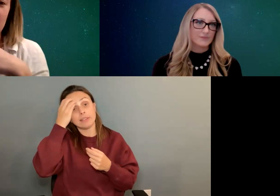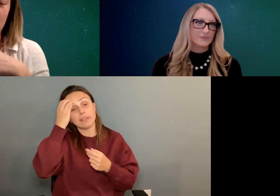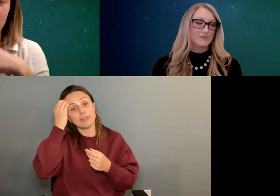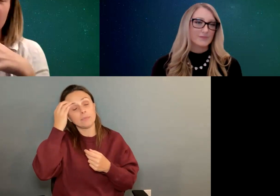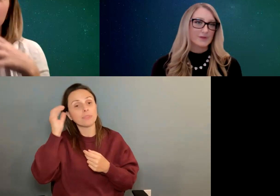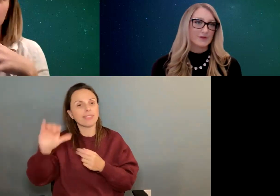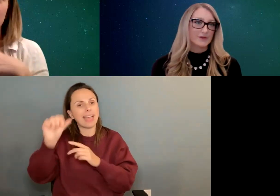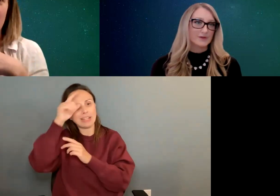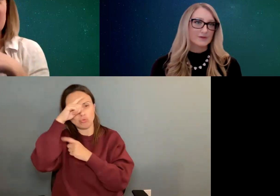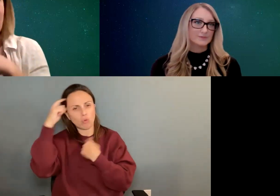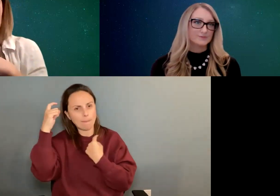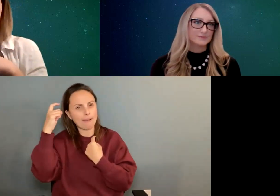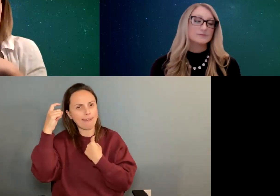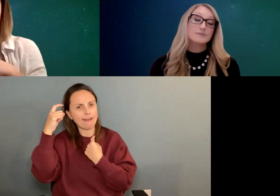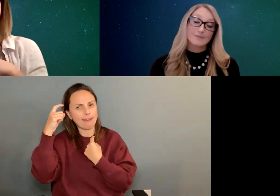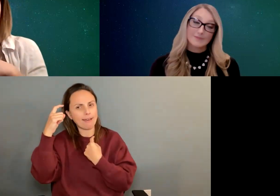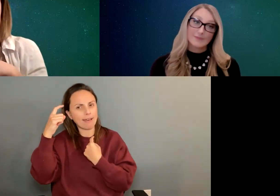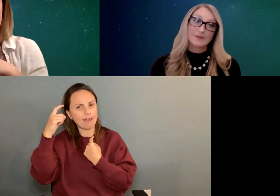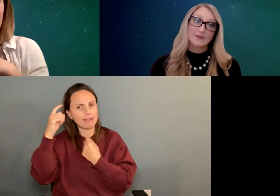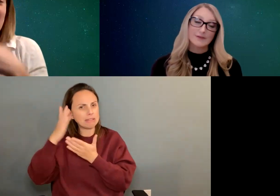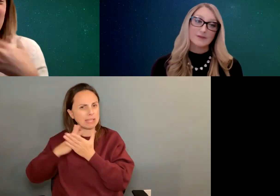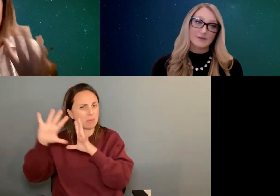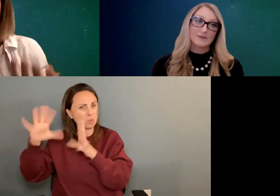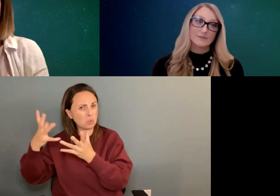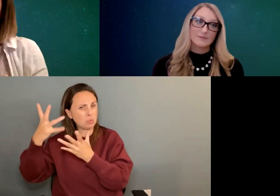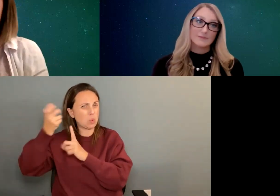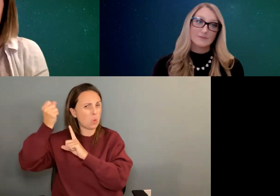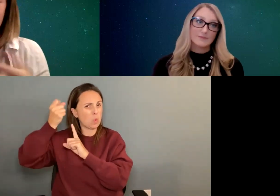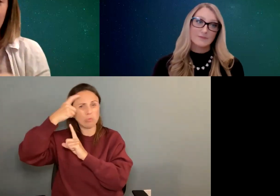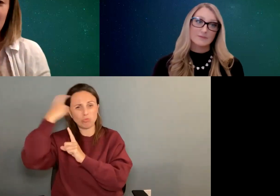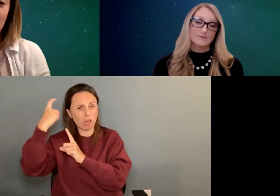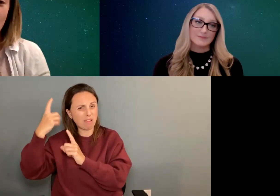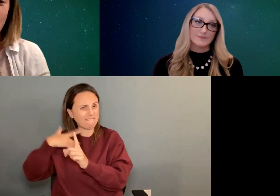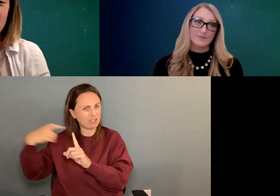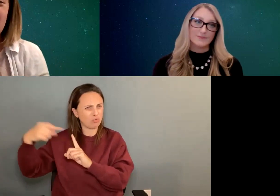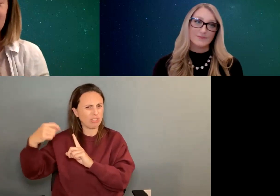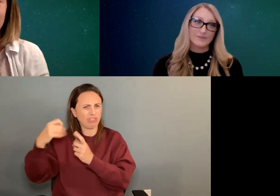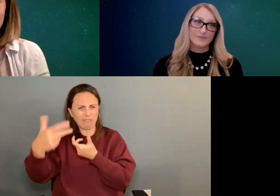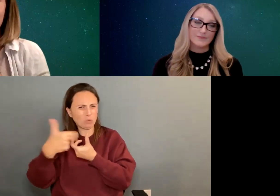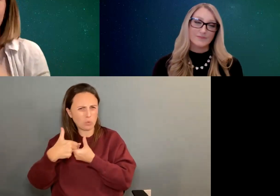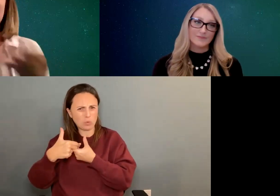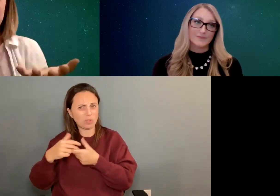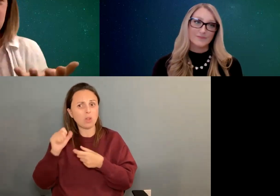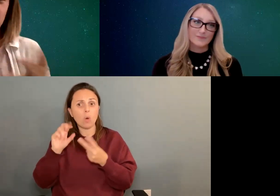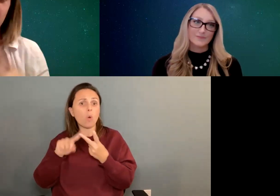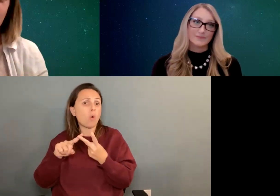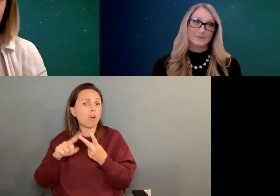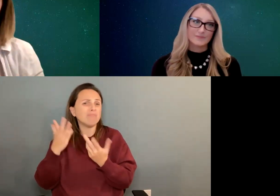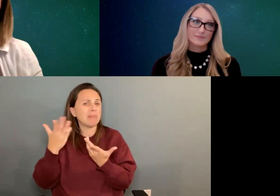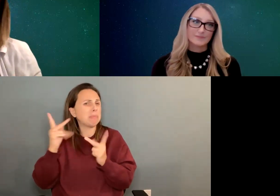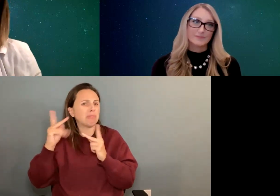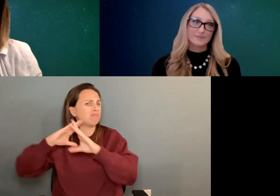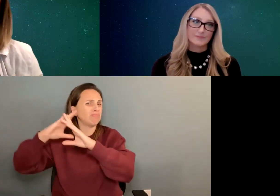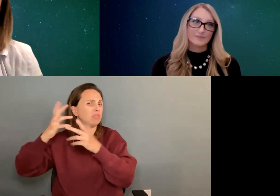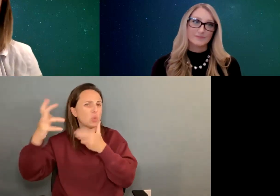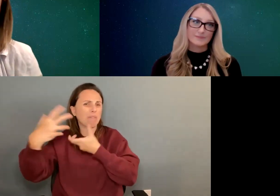might be held for some groups, and how that might be triggered or might prevent people from wanting